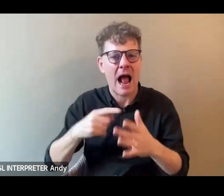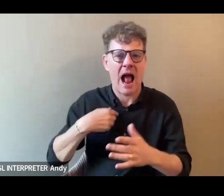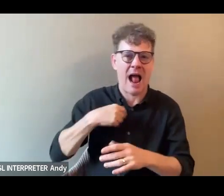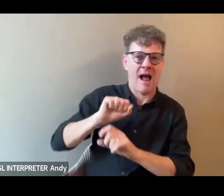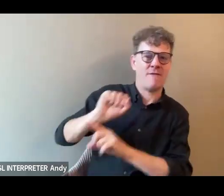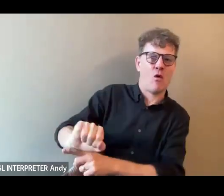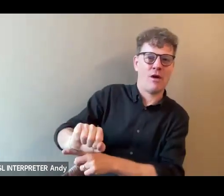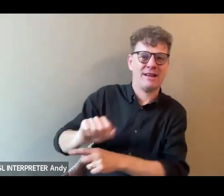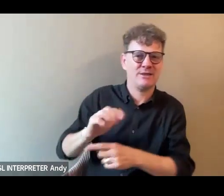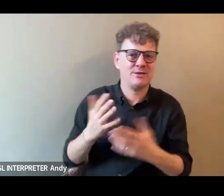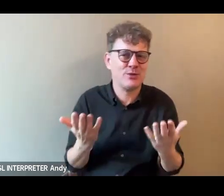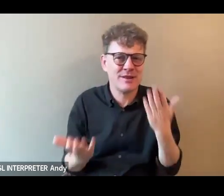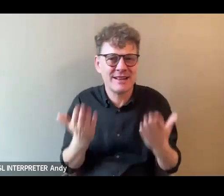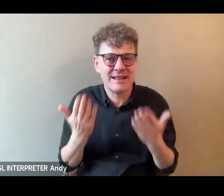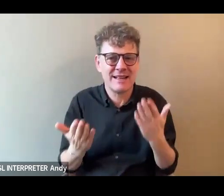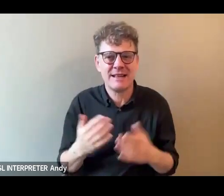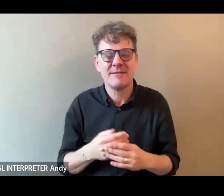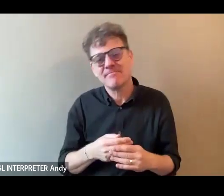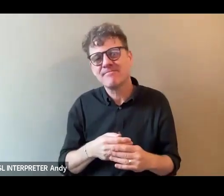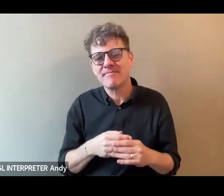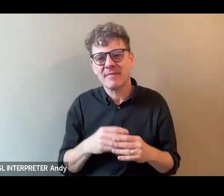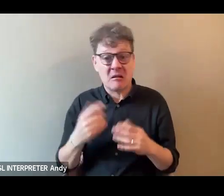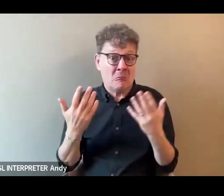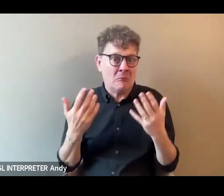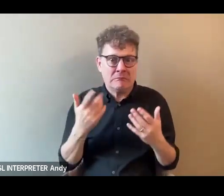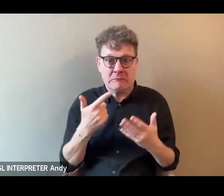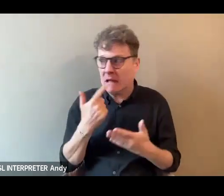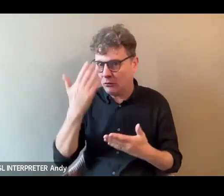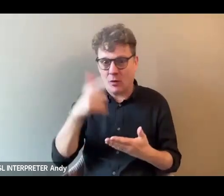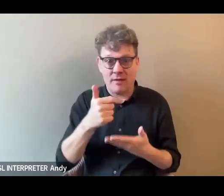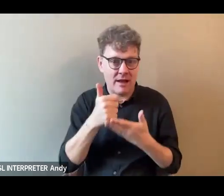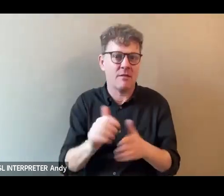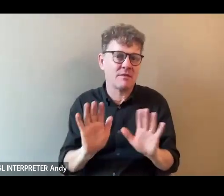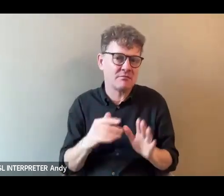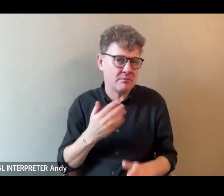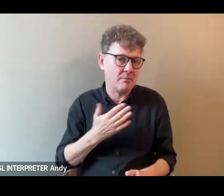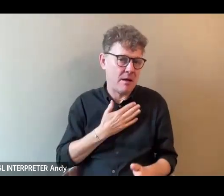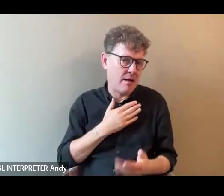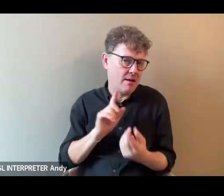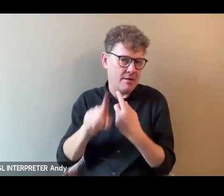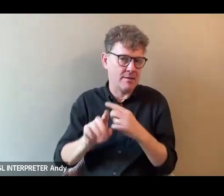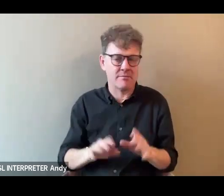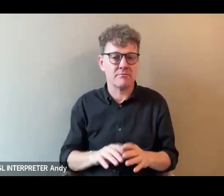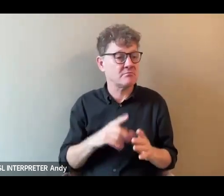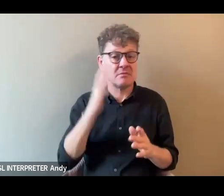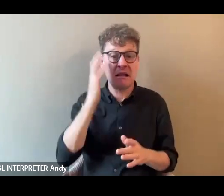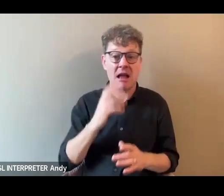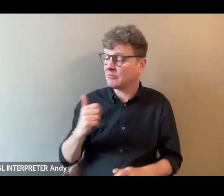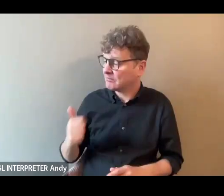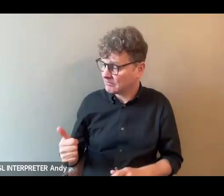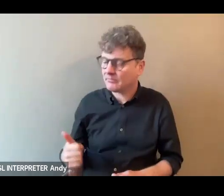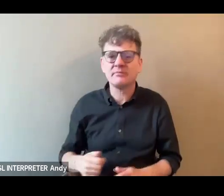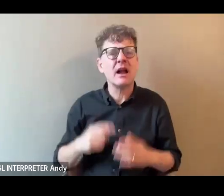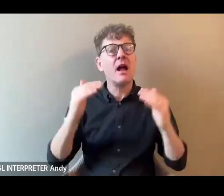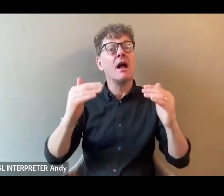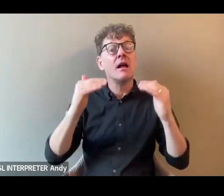but yeah, I don't know if that helps, but I would say that's a big aspect of it. Okay, so then